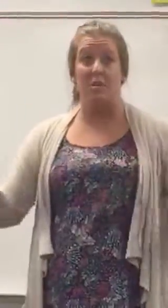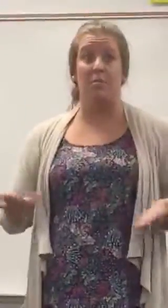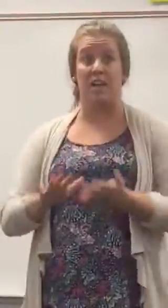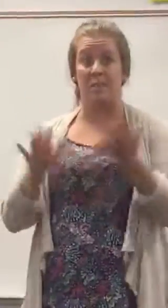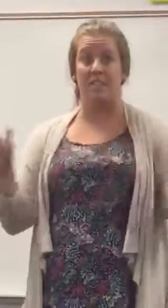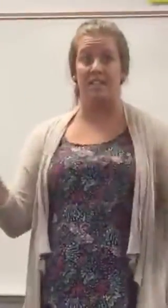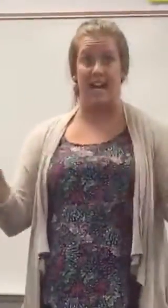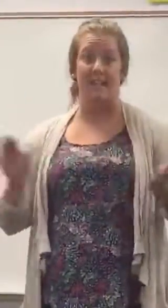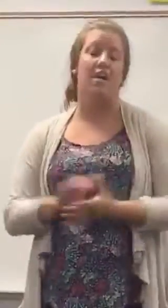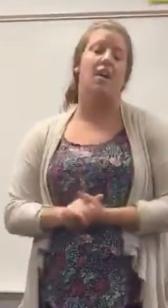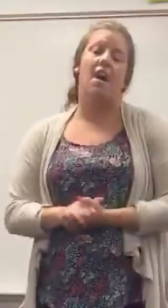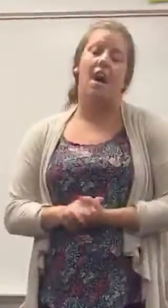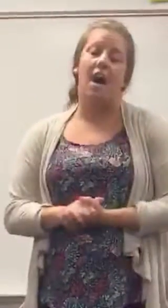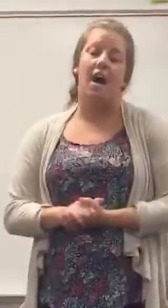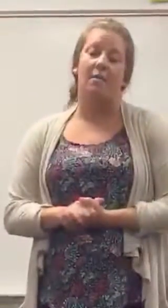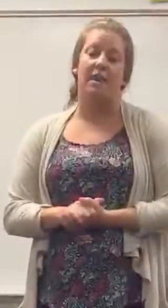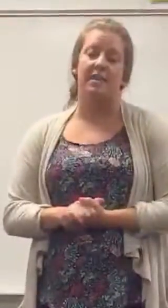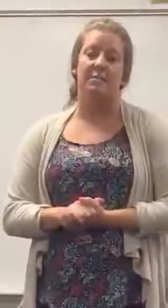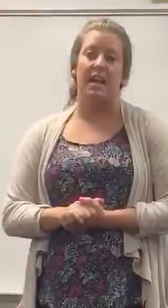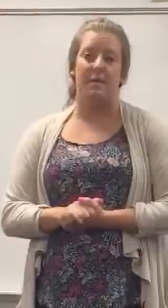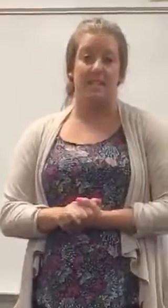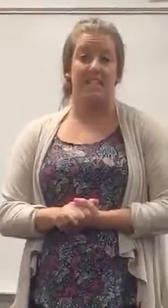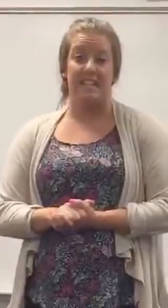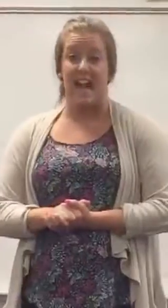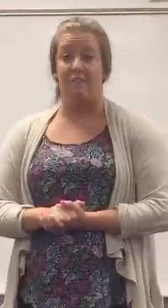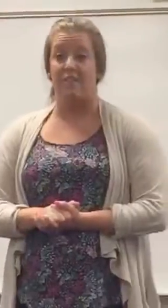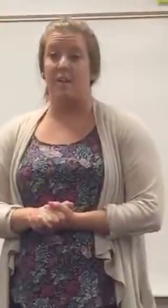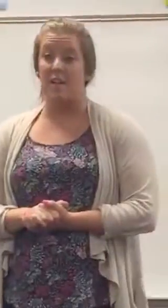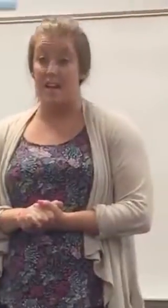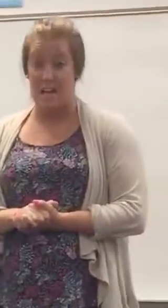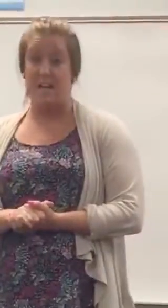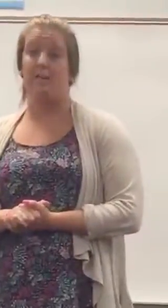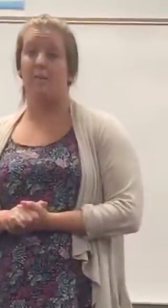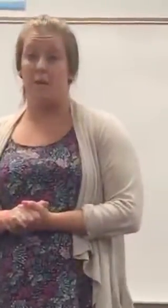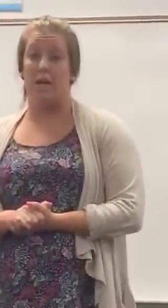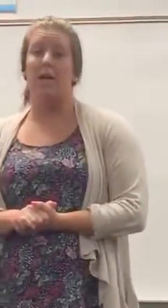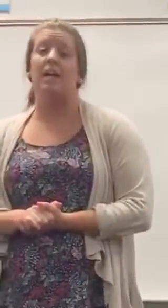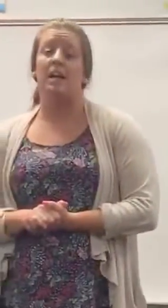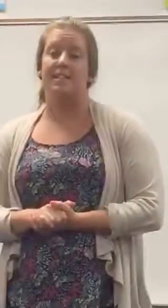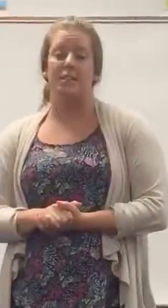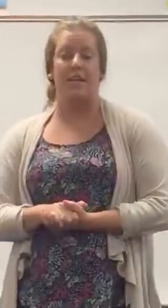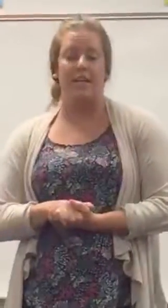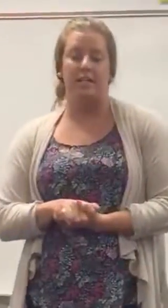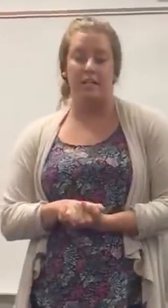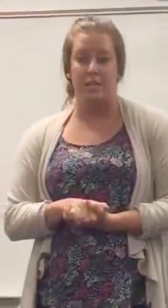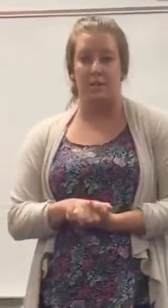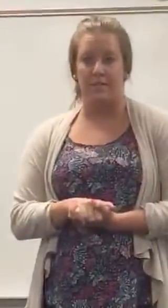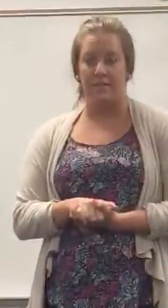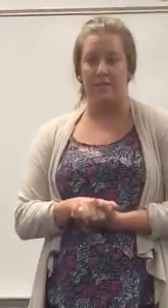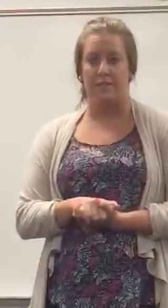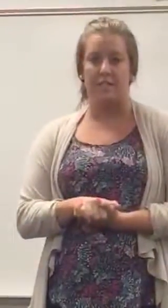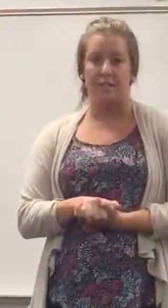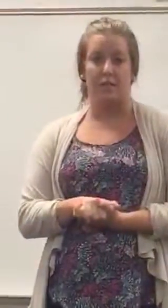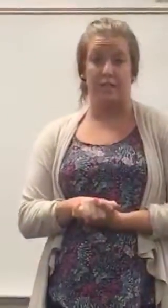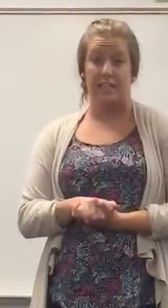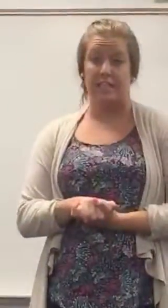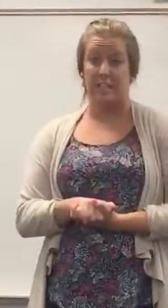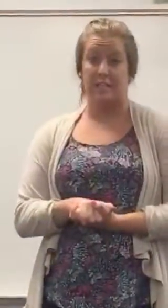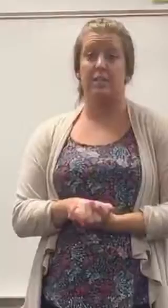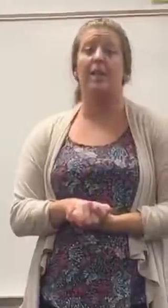incorporating it with the staff and displaying it with the staff, we found a need for integrating 21st century digital learning skills